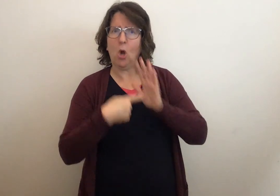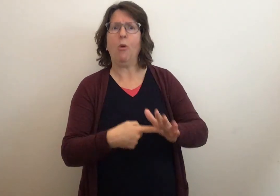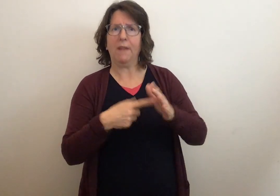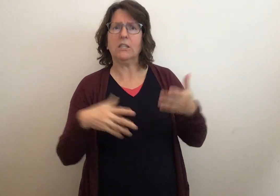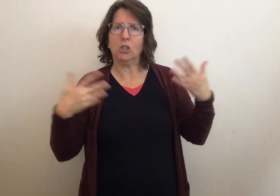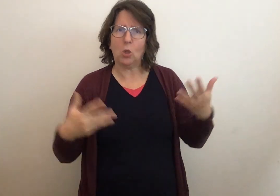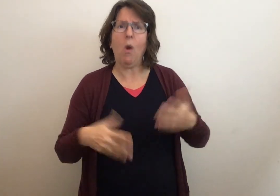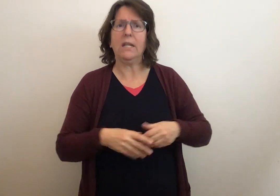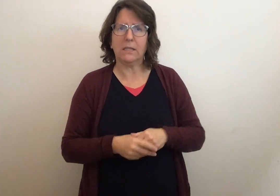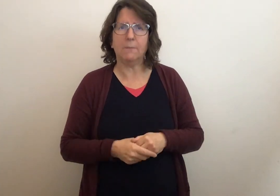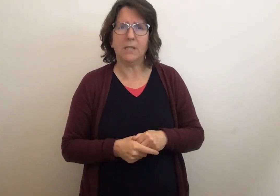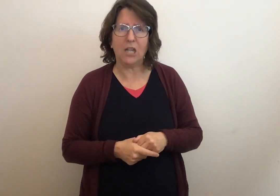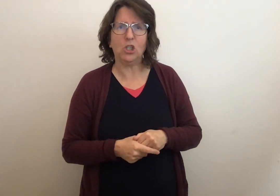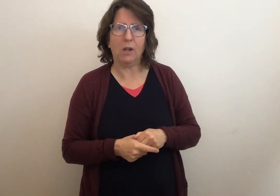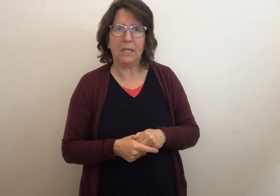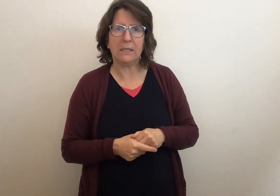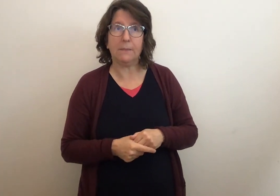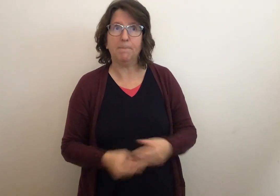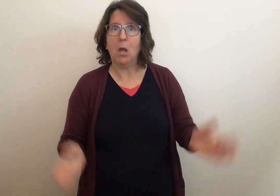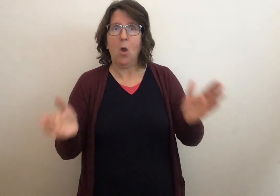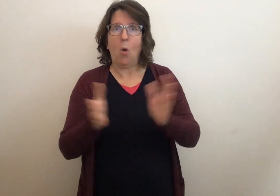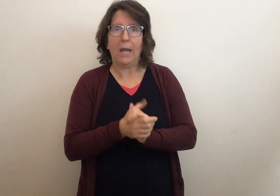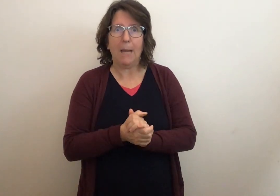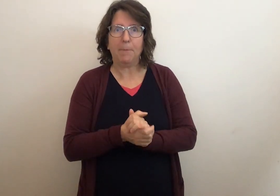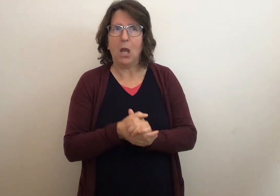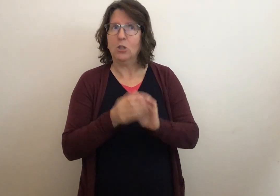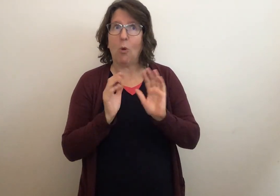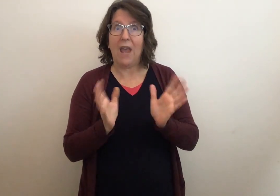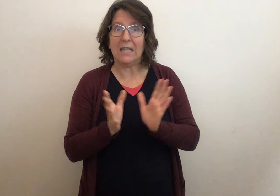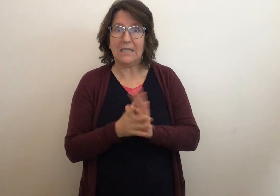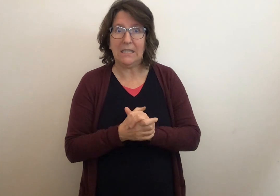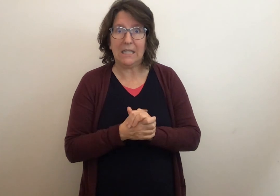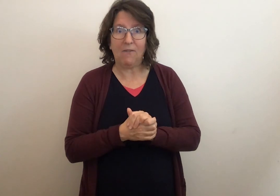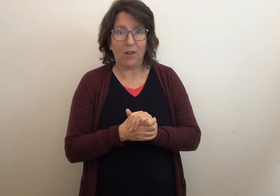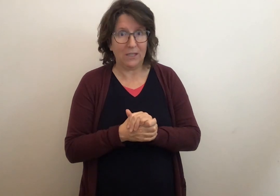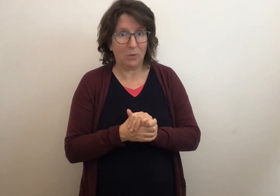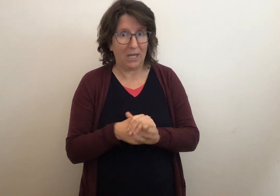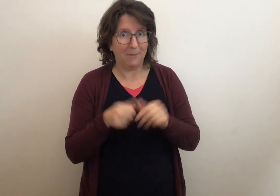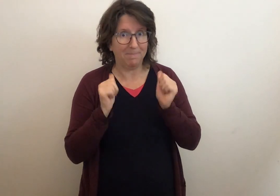Showing that it's quite a substantial list. Okay, so that's easy for this week.